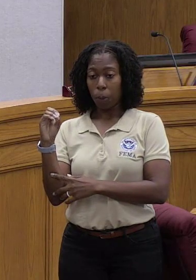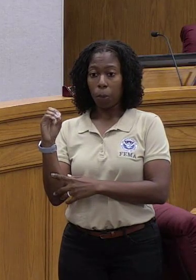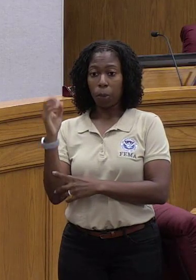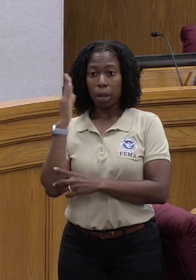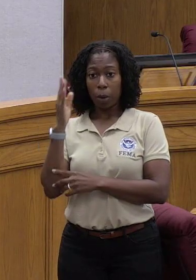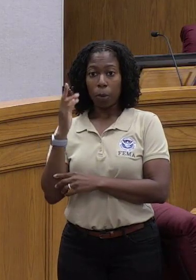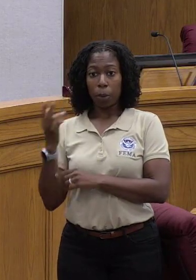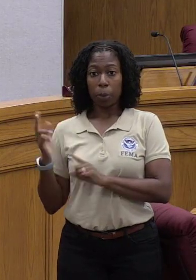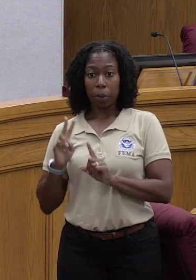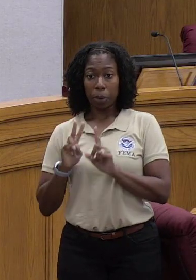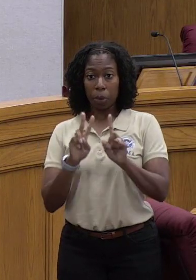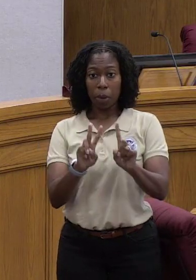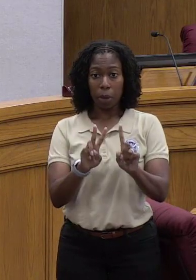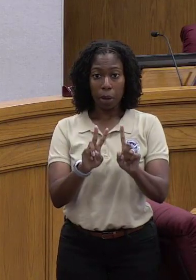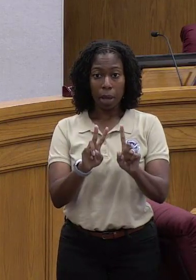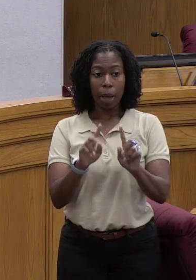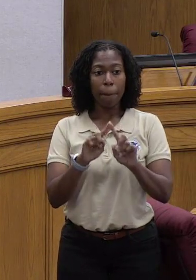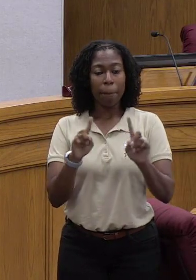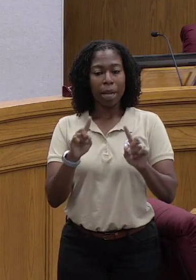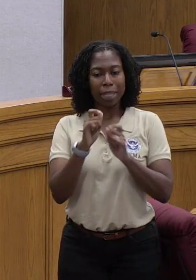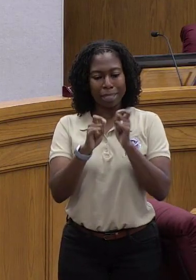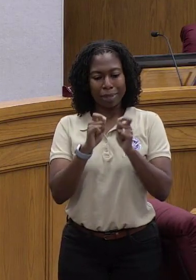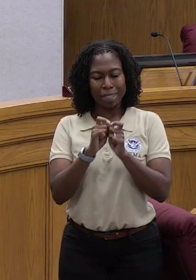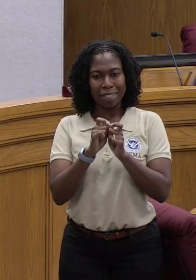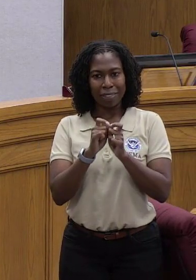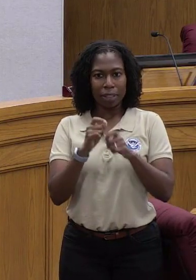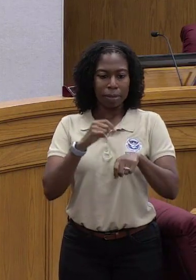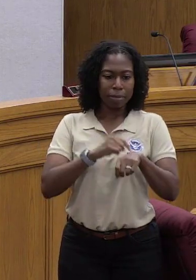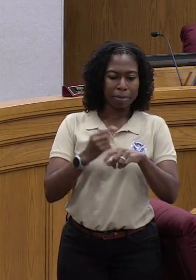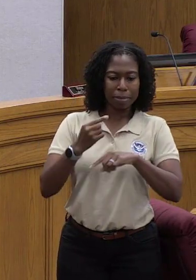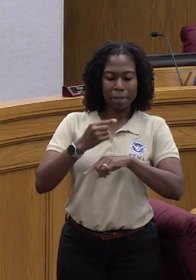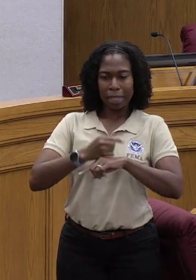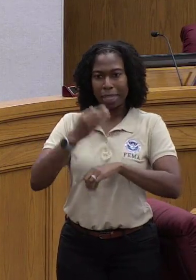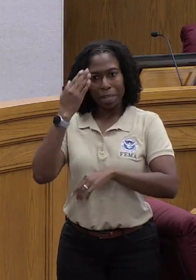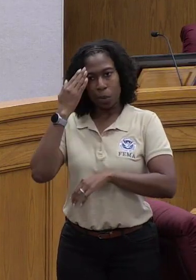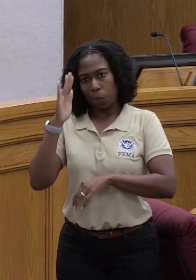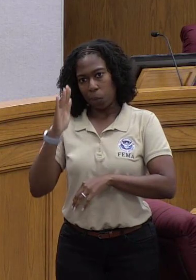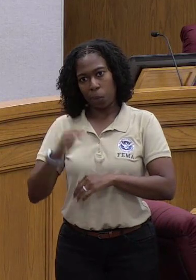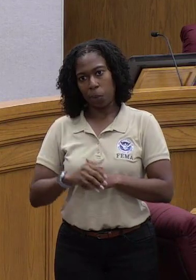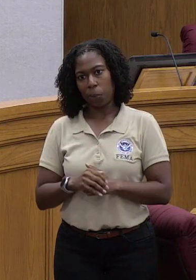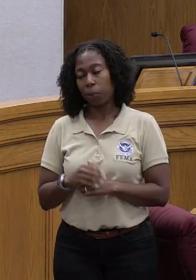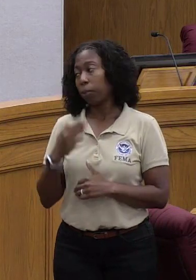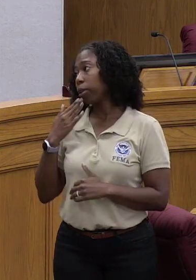they would be here this week, but I just don't have the details of when. Yes, ma'am.